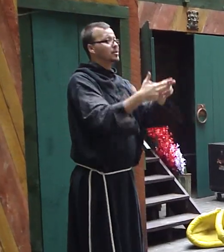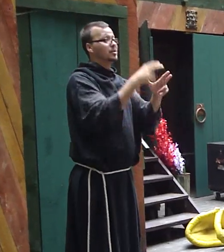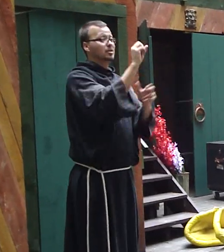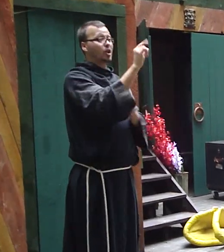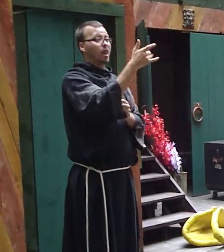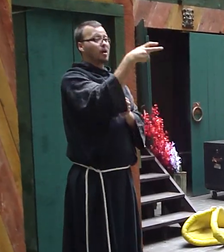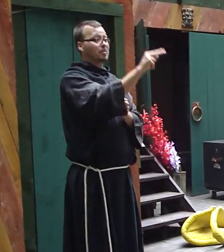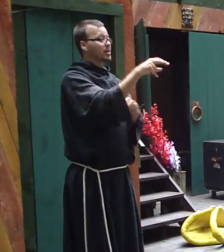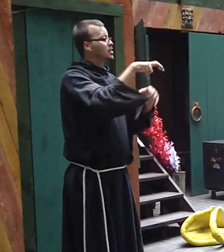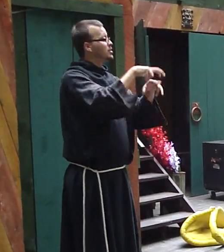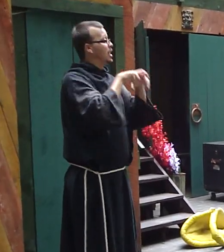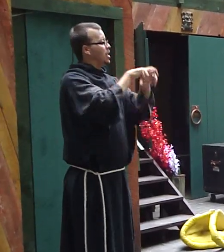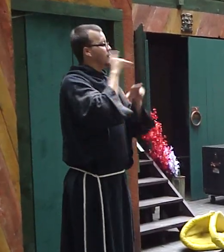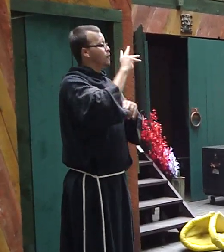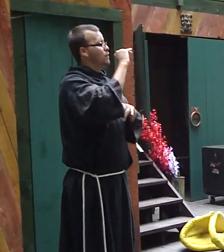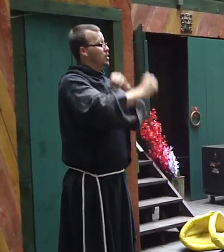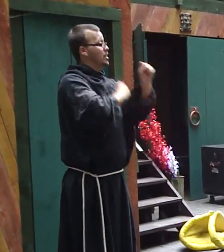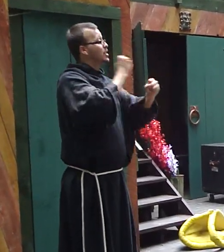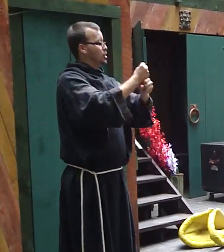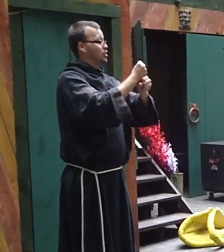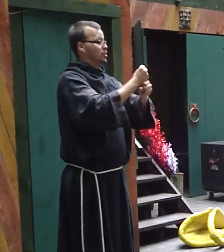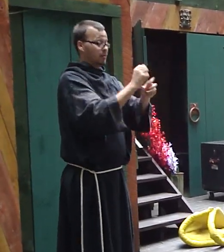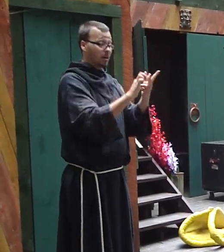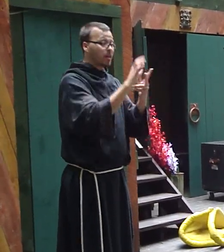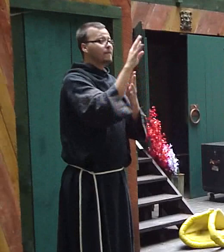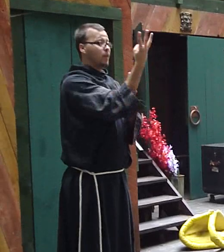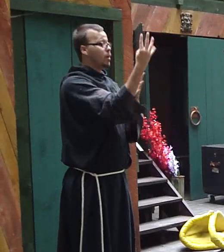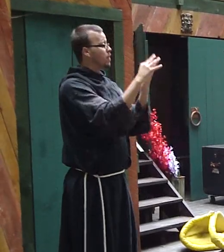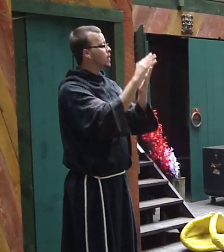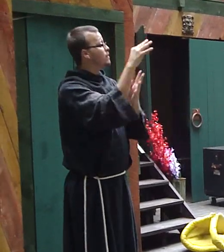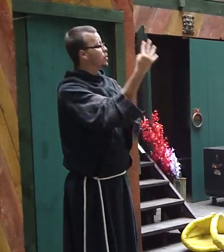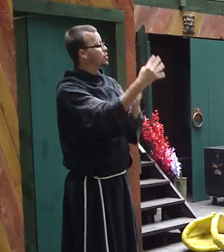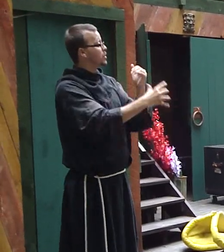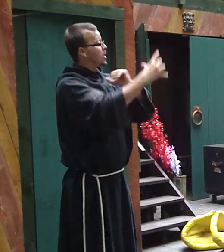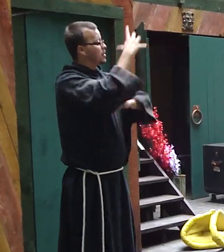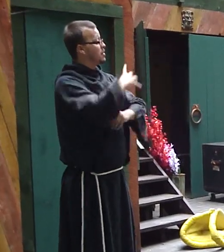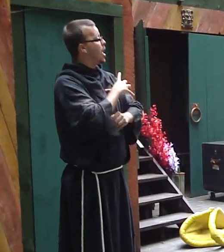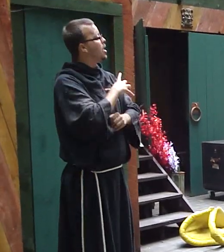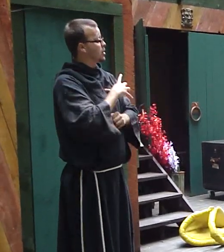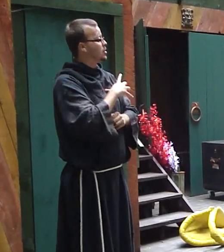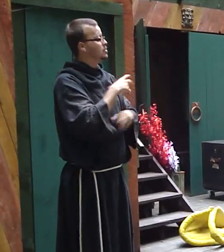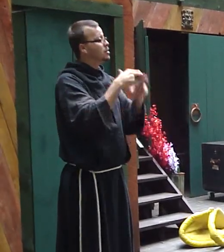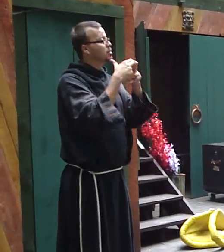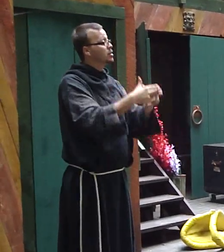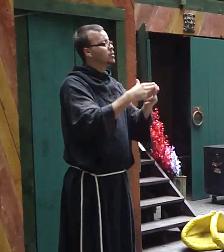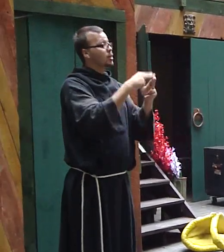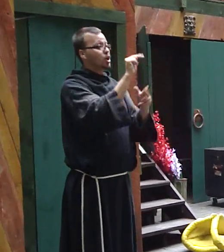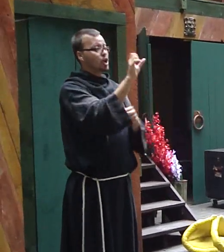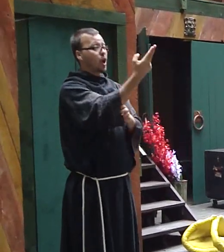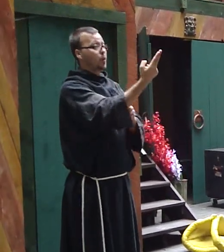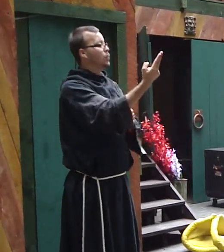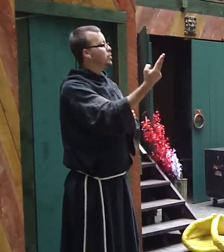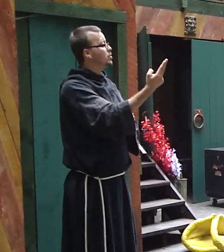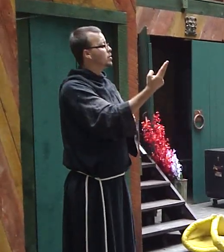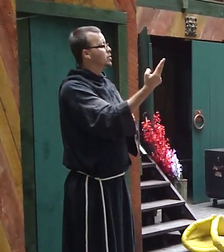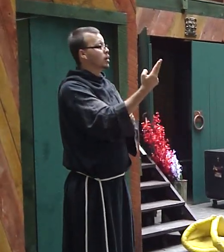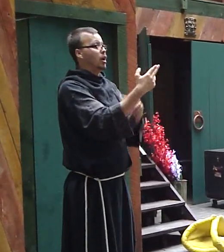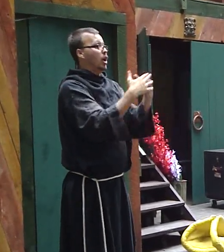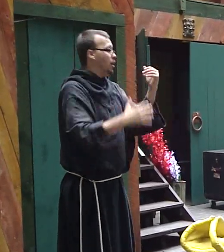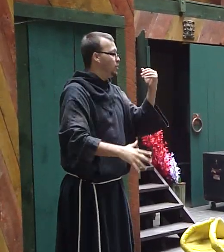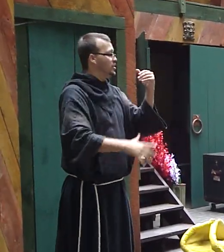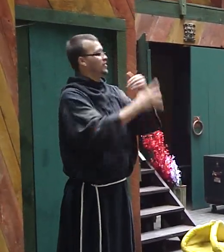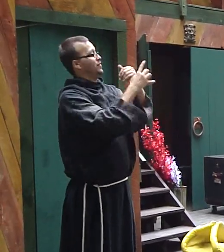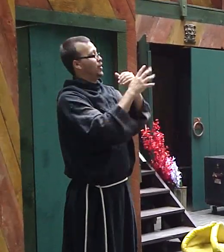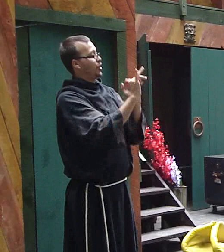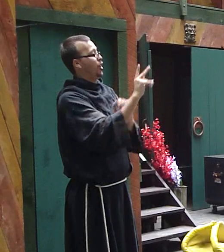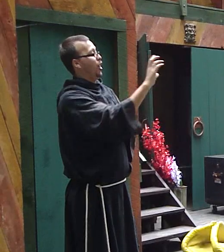was Solomon. He sat for 40 years. And the fourth constipated man's name was Noah. He nearly filled the